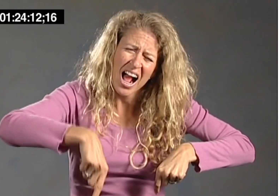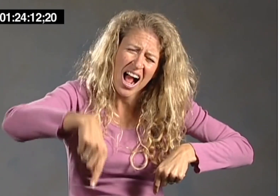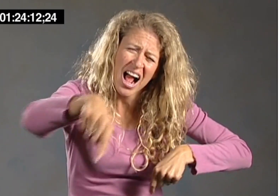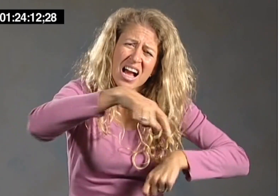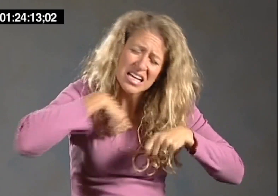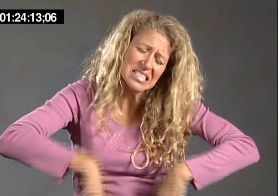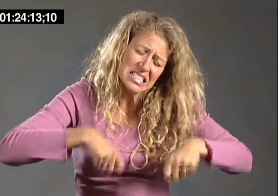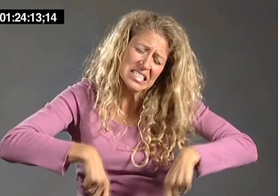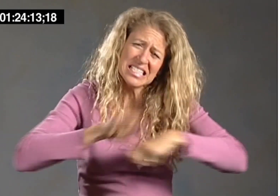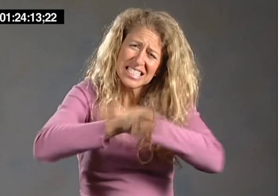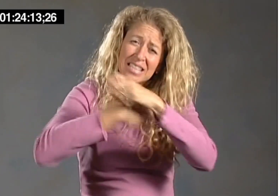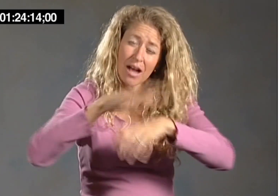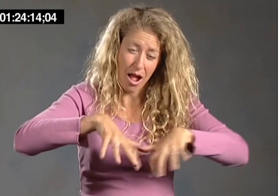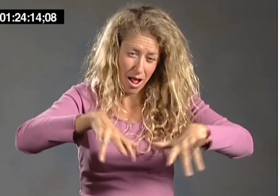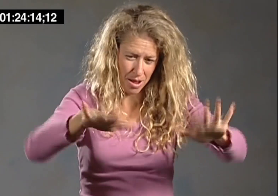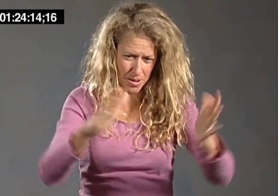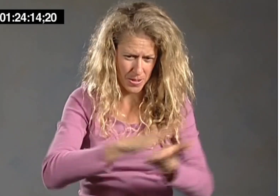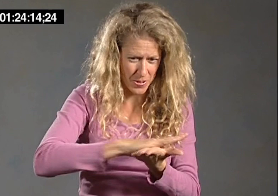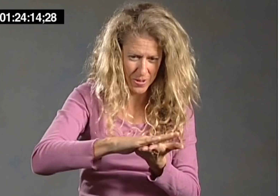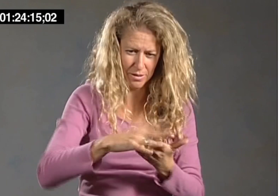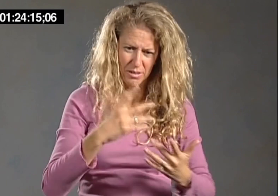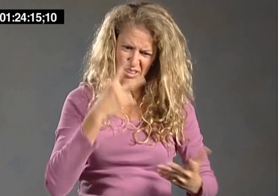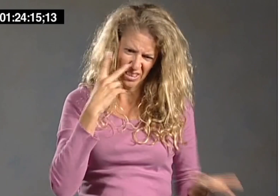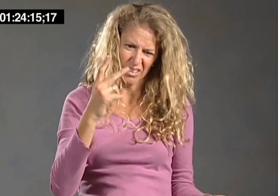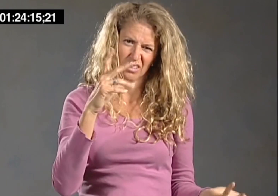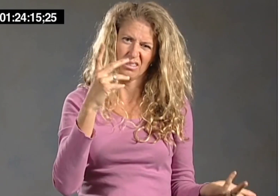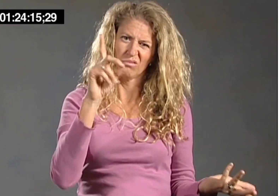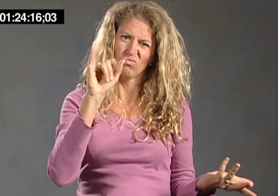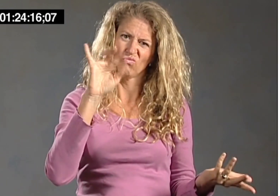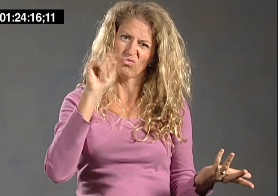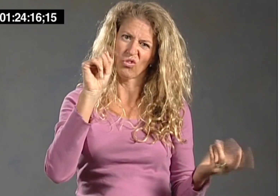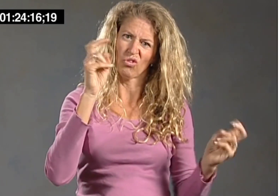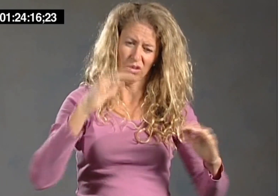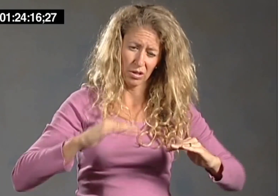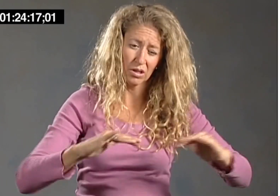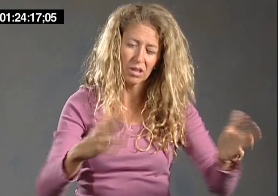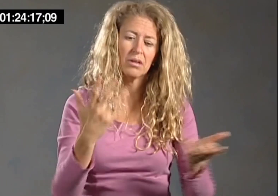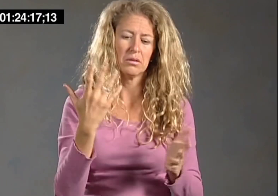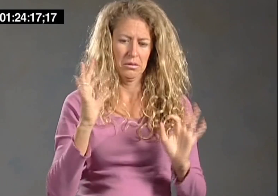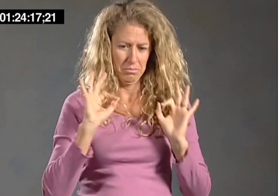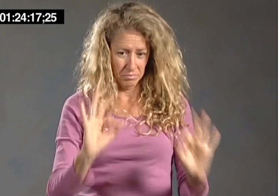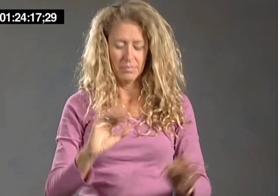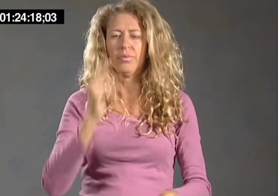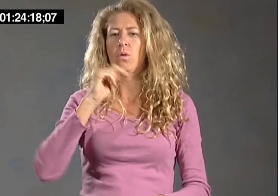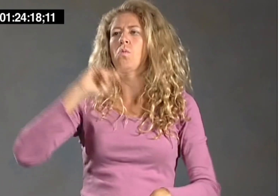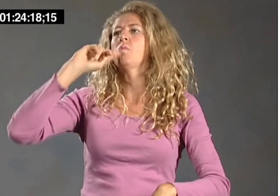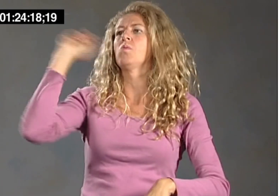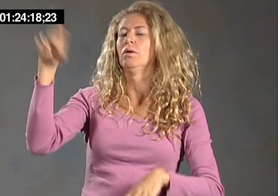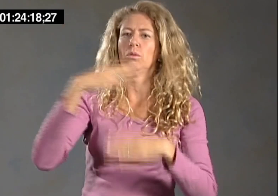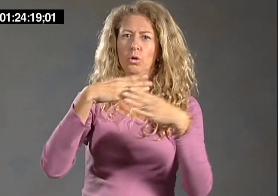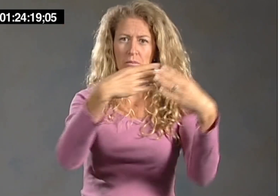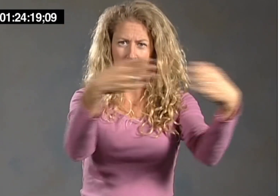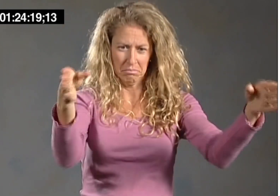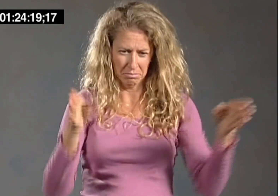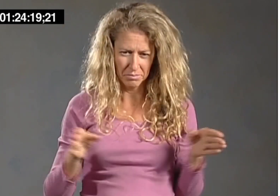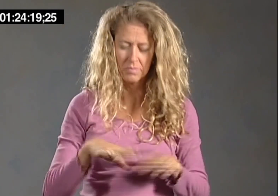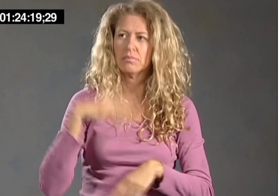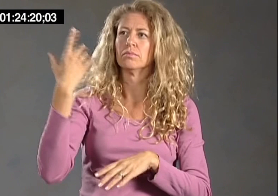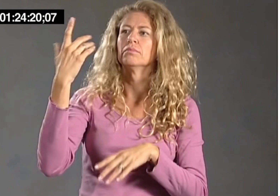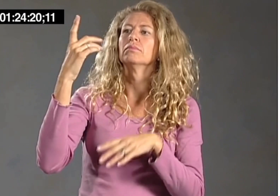from inside. After, I used a jackhammer in the area until the dirt is good,